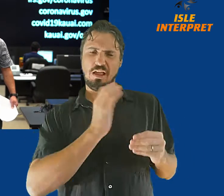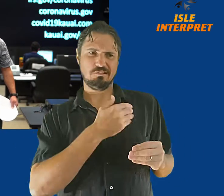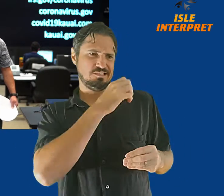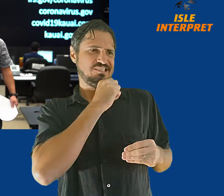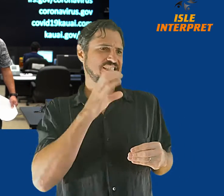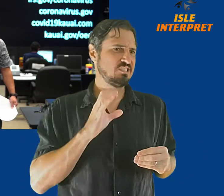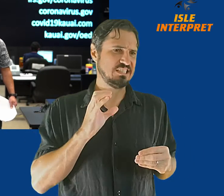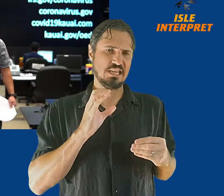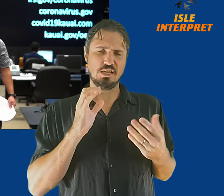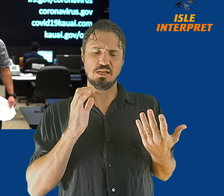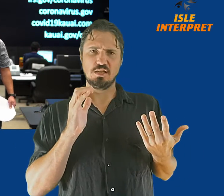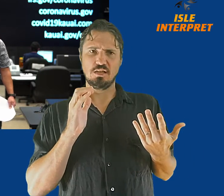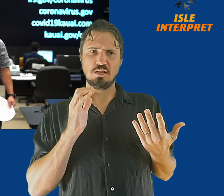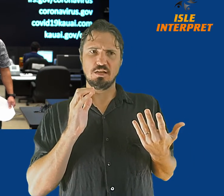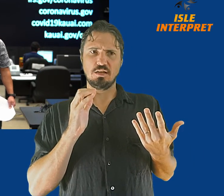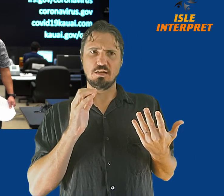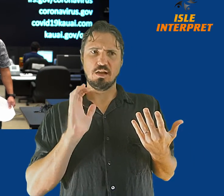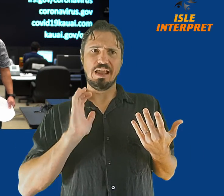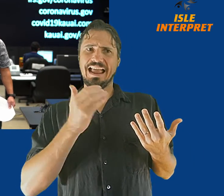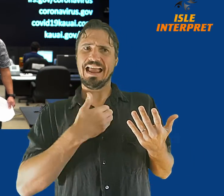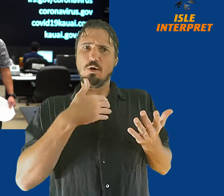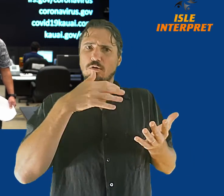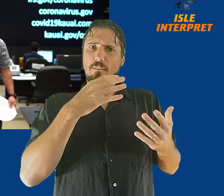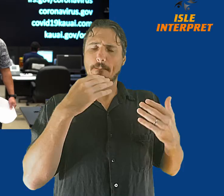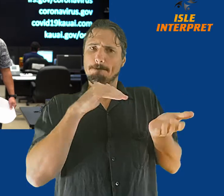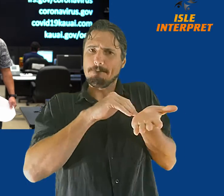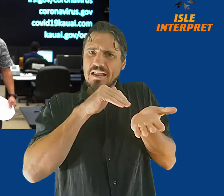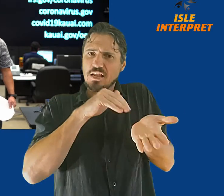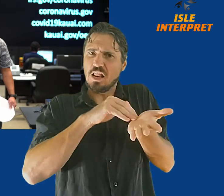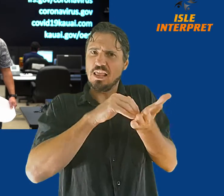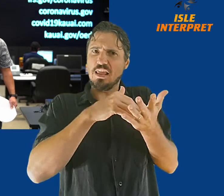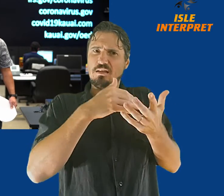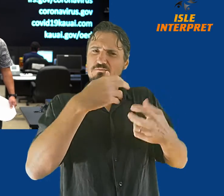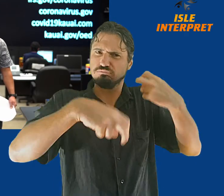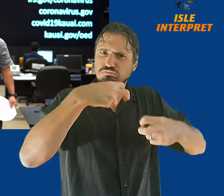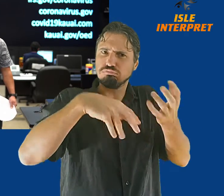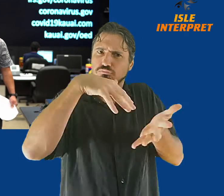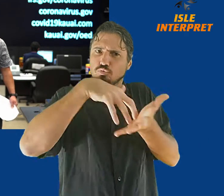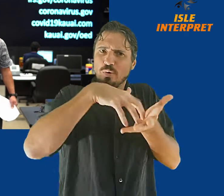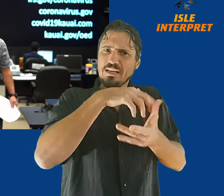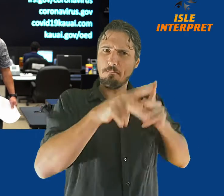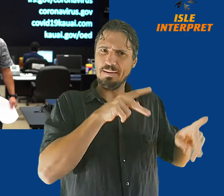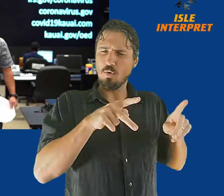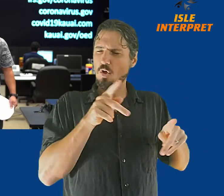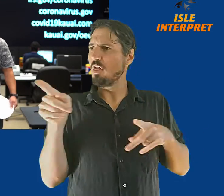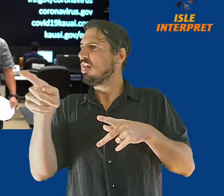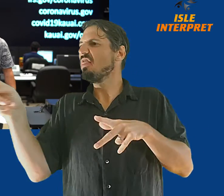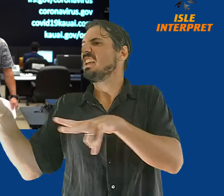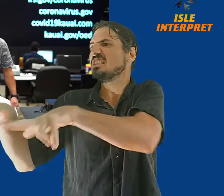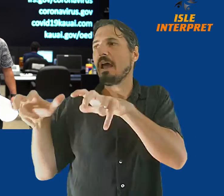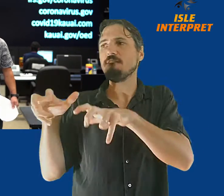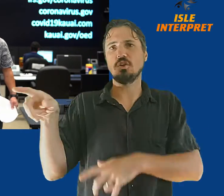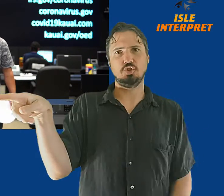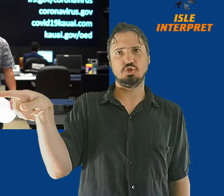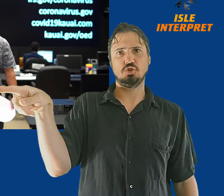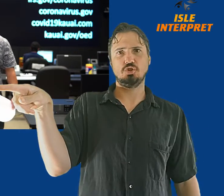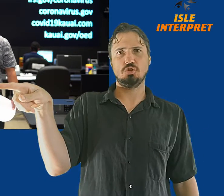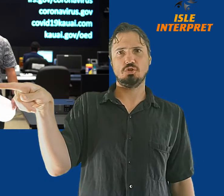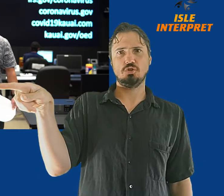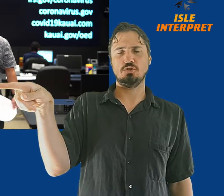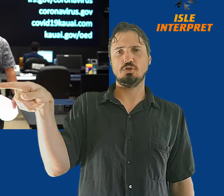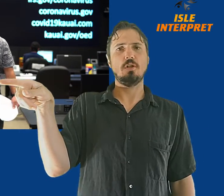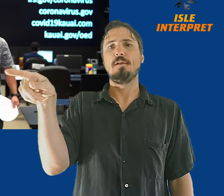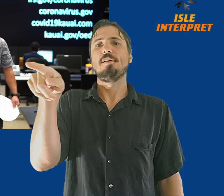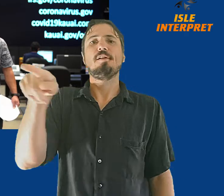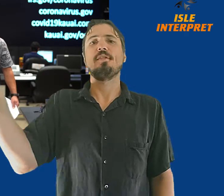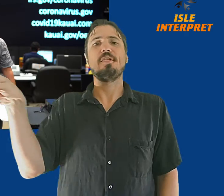individuals who are willing to sacrifice all of that to put their own selfish needs in front of the needs